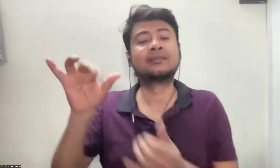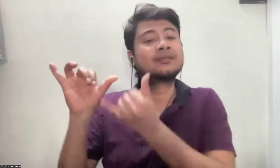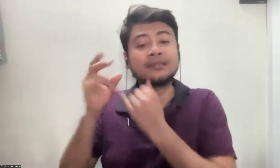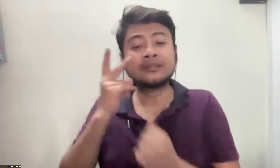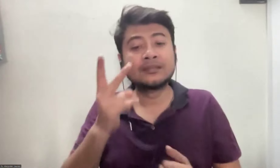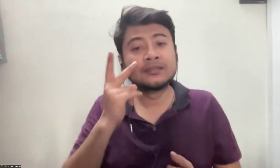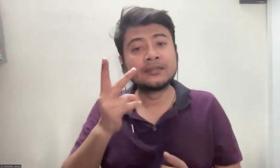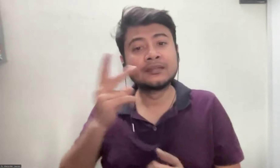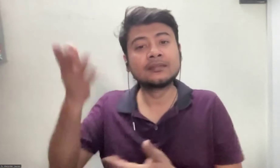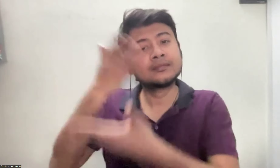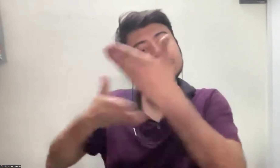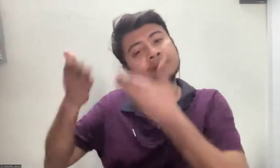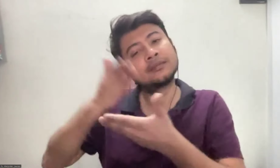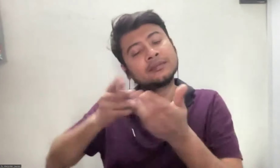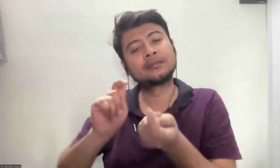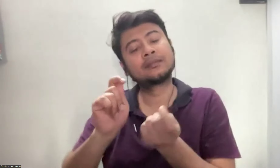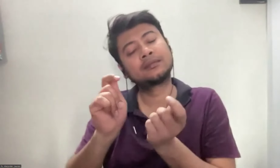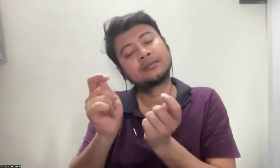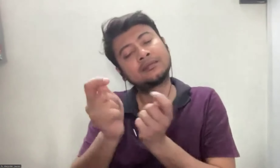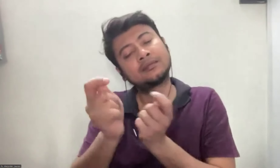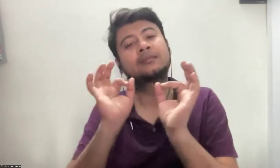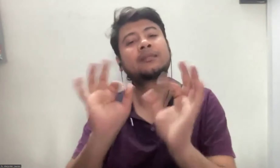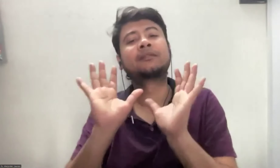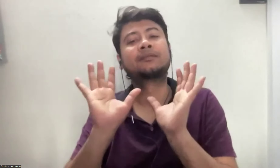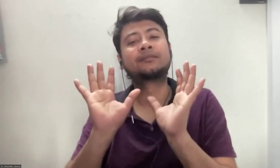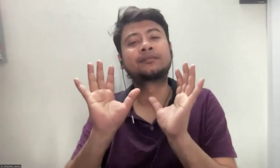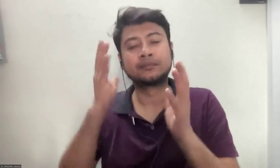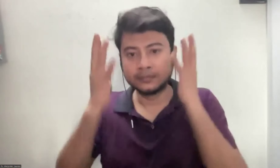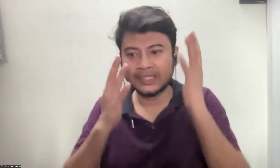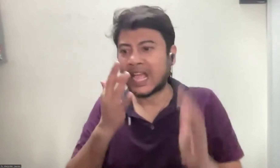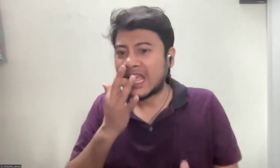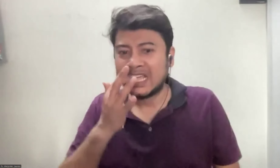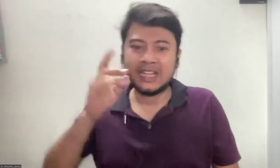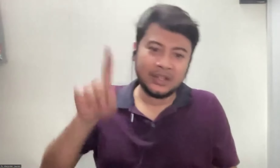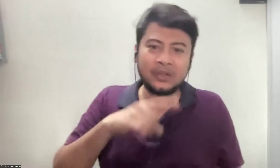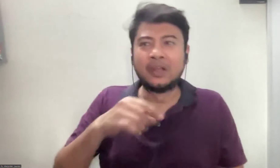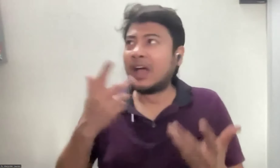if we do, He'll correct it. So no need to get worried about it, okay?